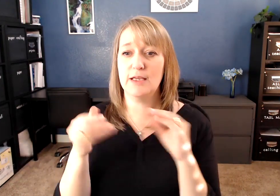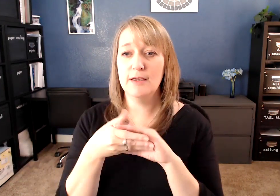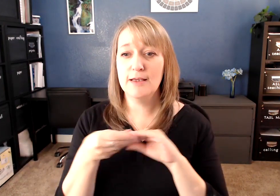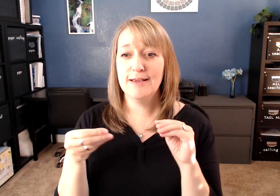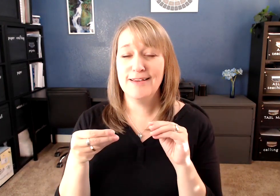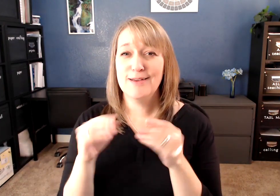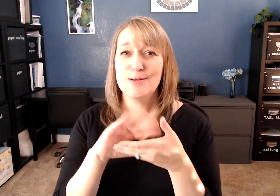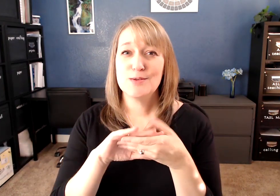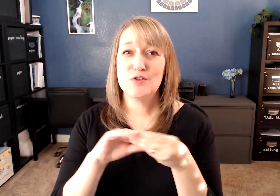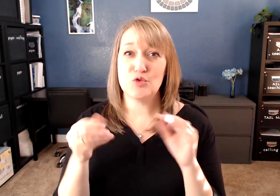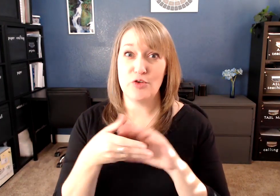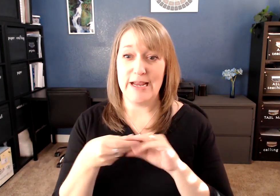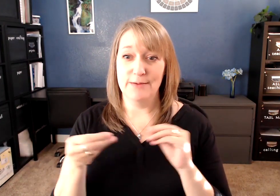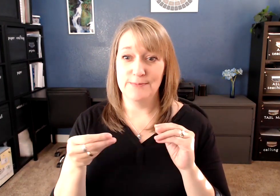way. Story.